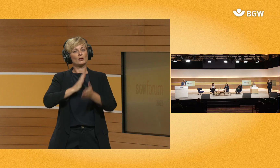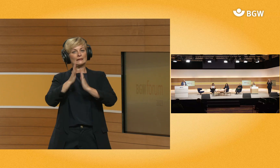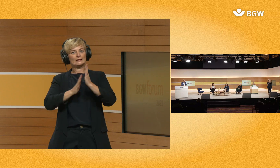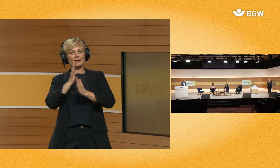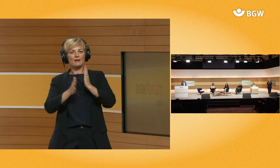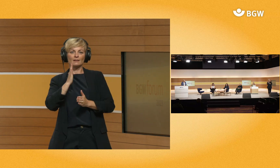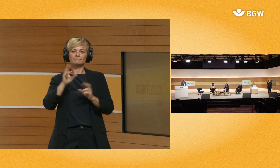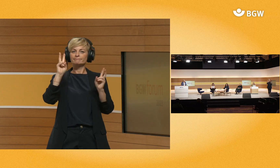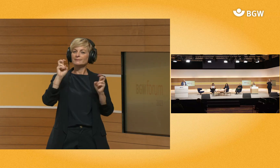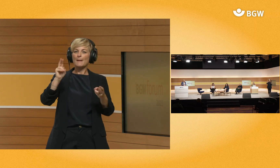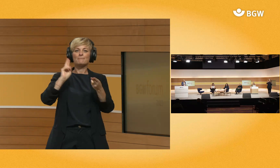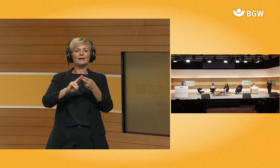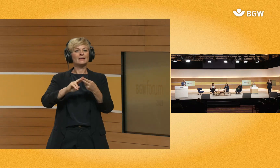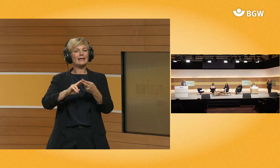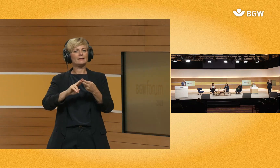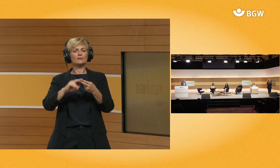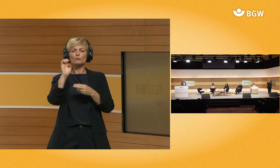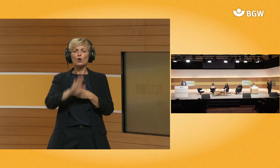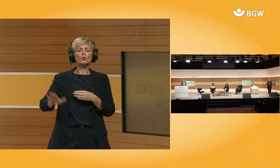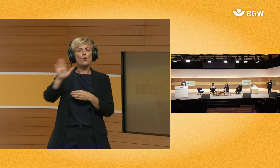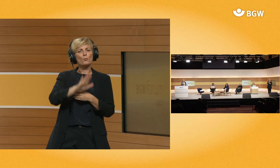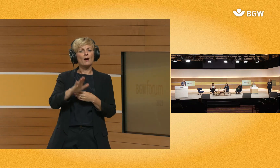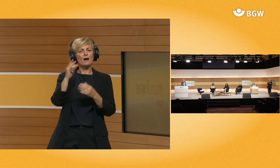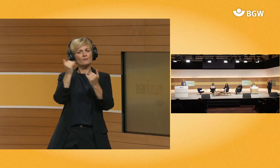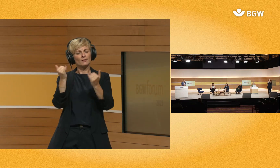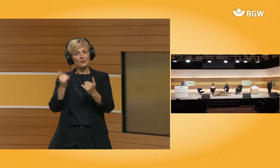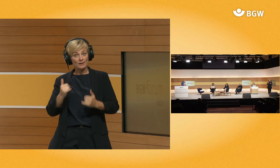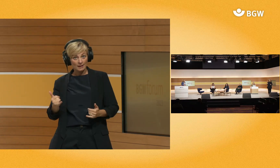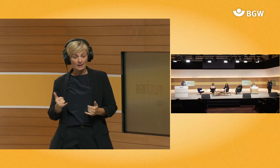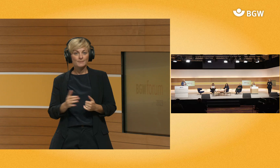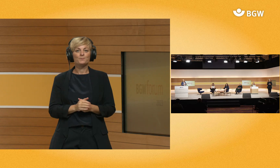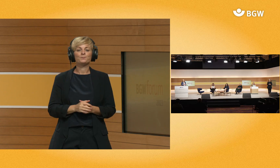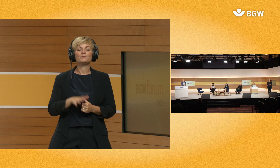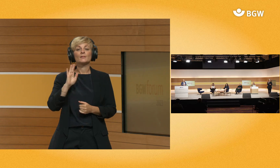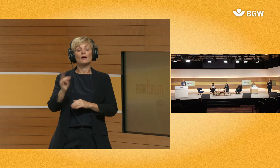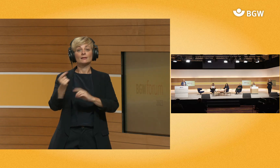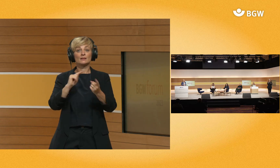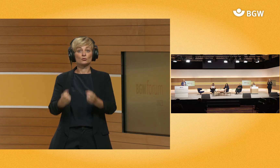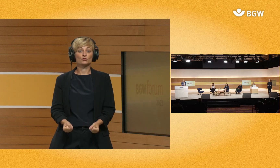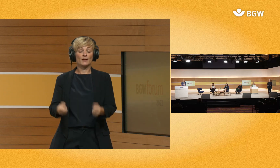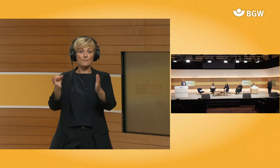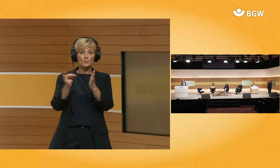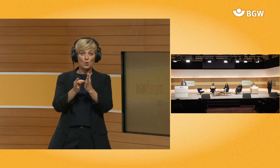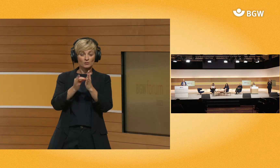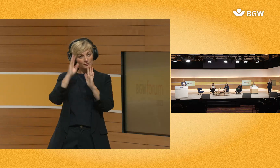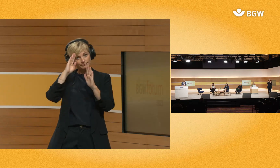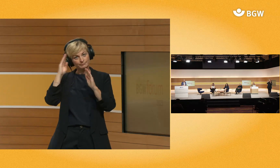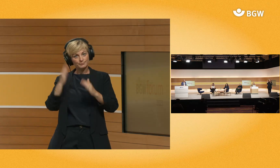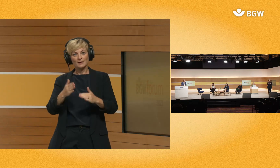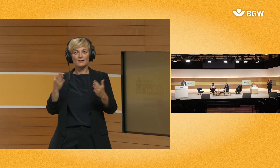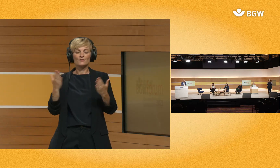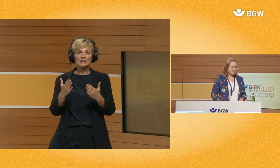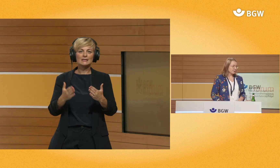Europe. The focus of this discussion will be mainly on the main motivation of the hospitals to